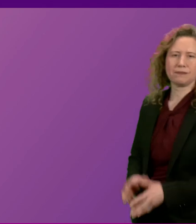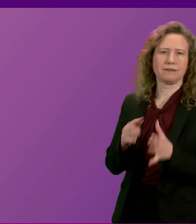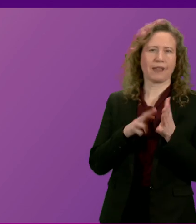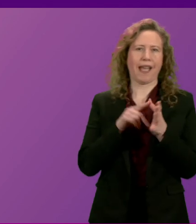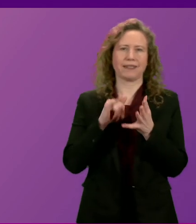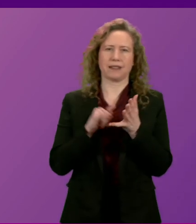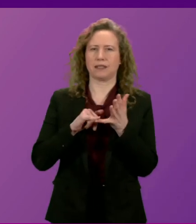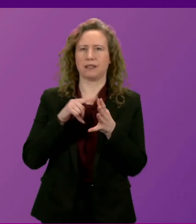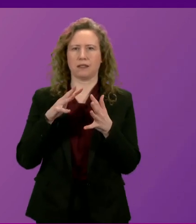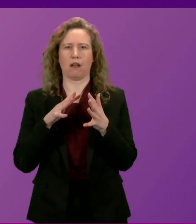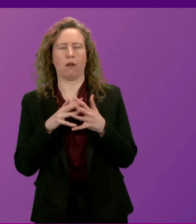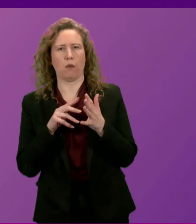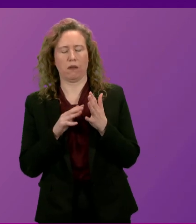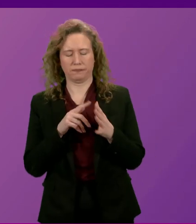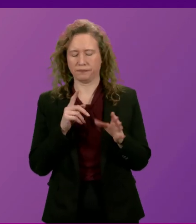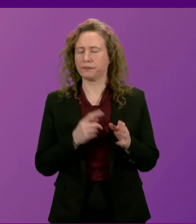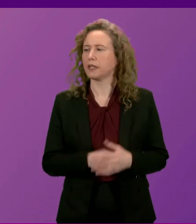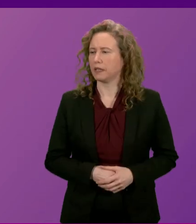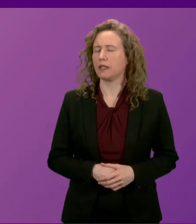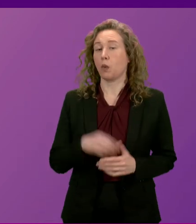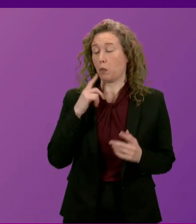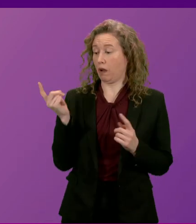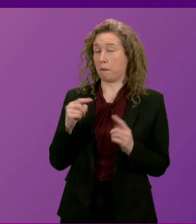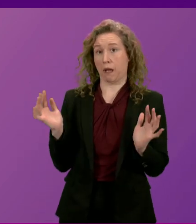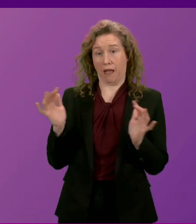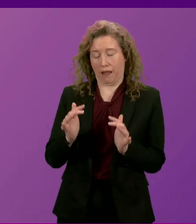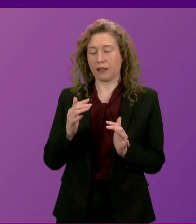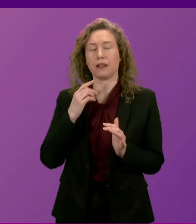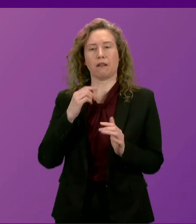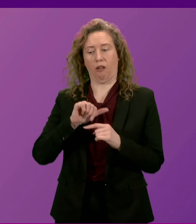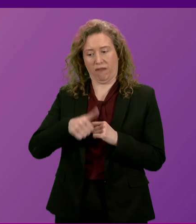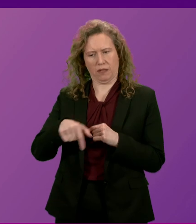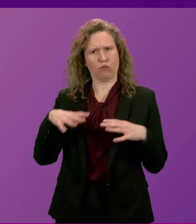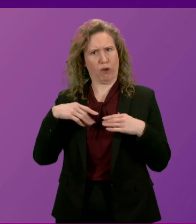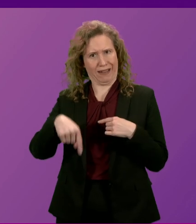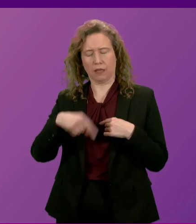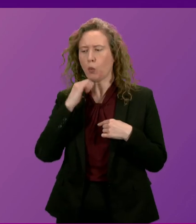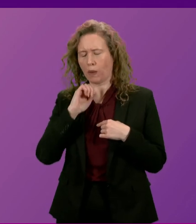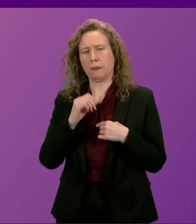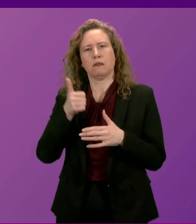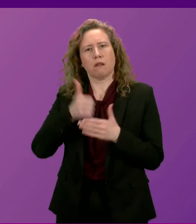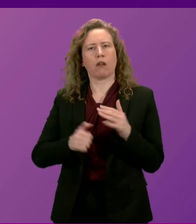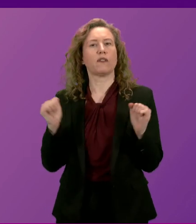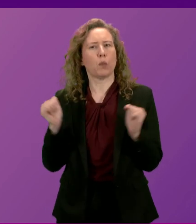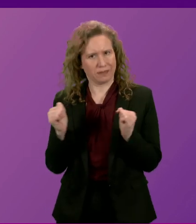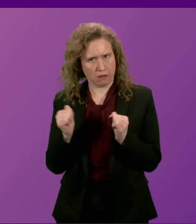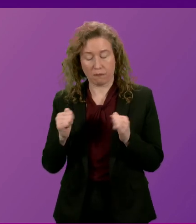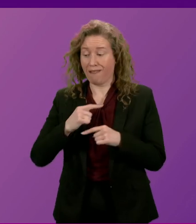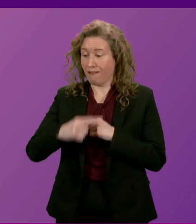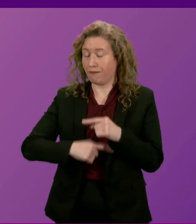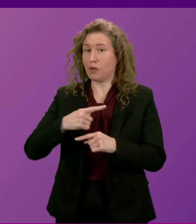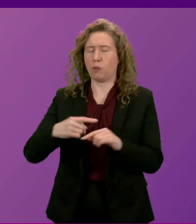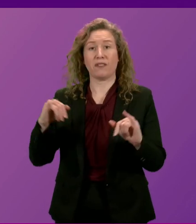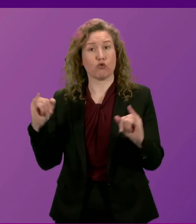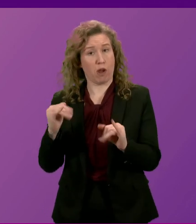upcoming recess, it will be the start of winter. And every year we have a winter NHS crisis. But the Royal College of Emergency